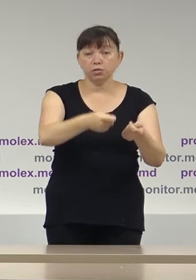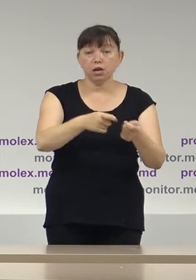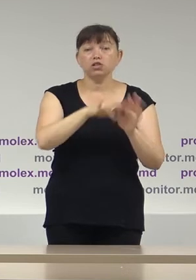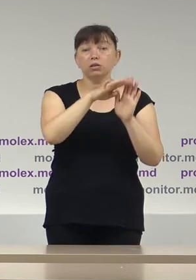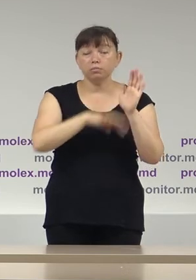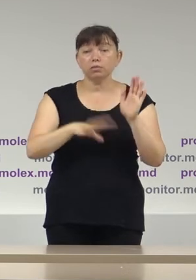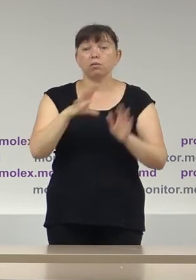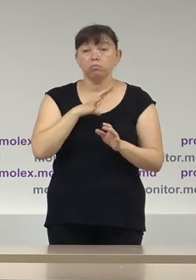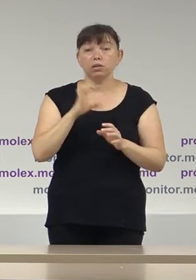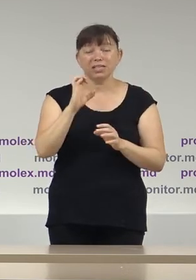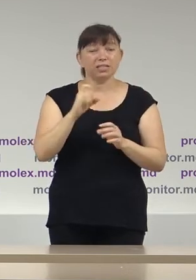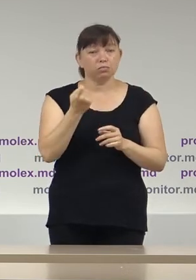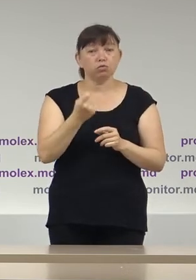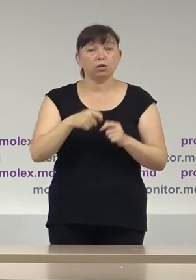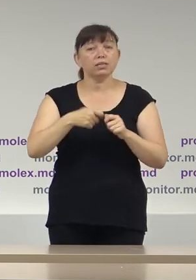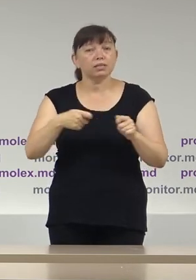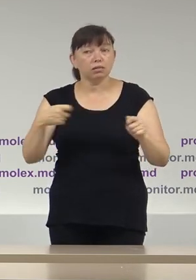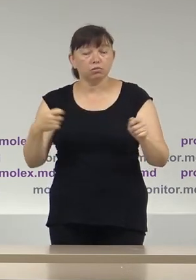lists,